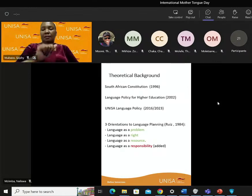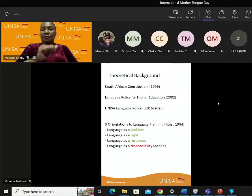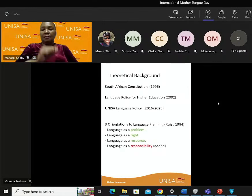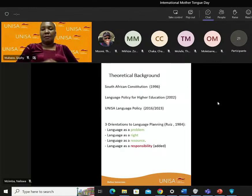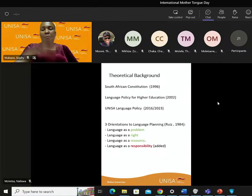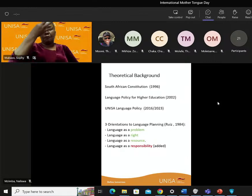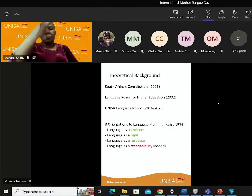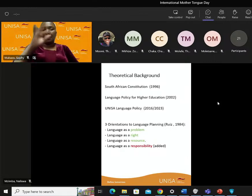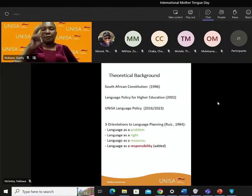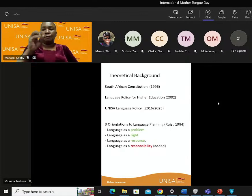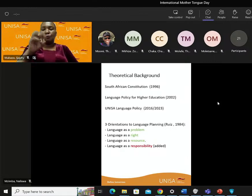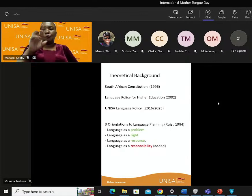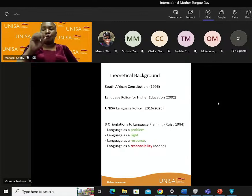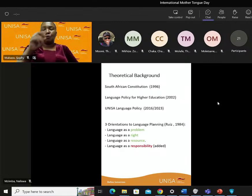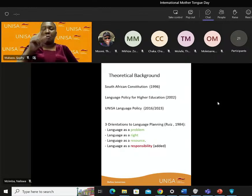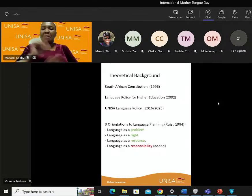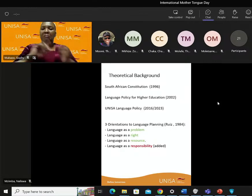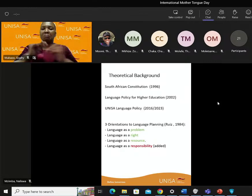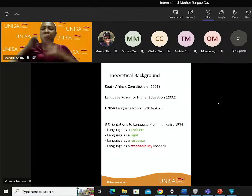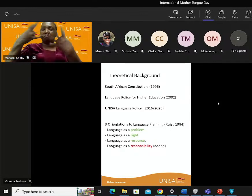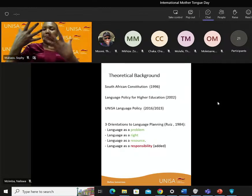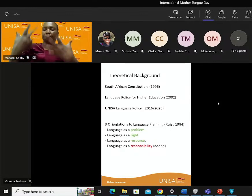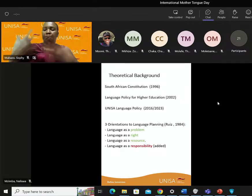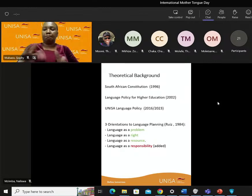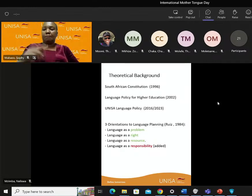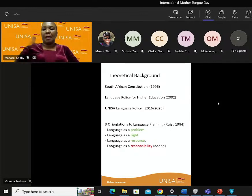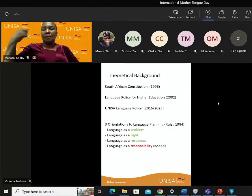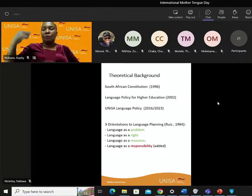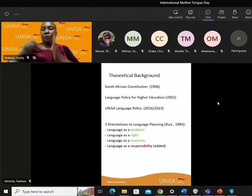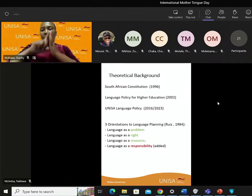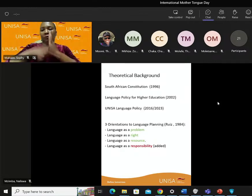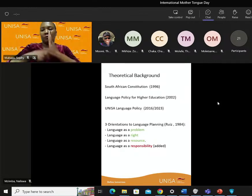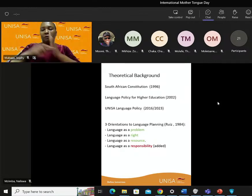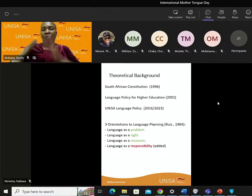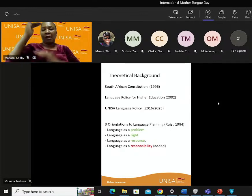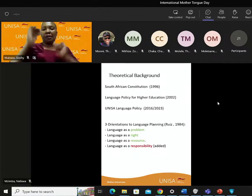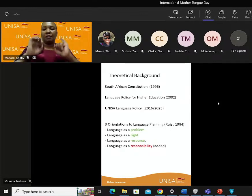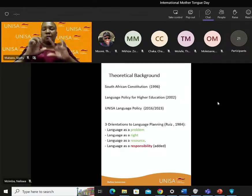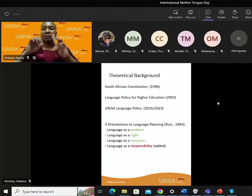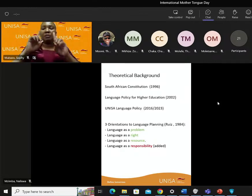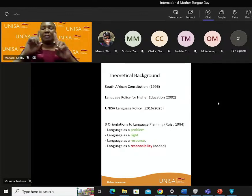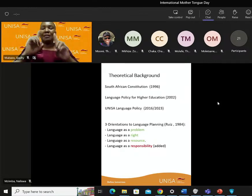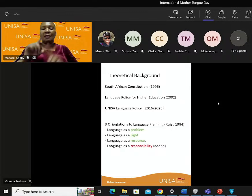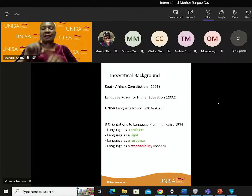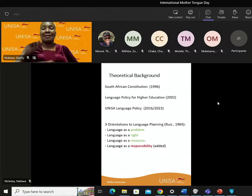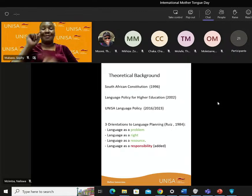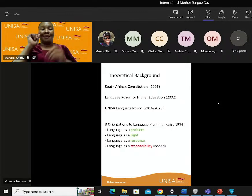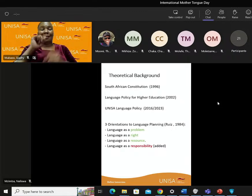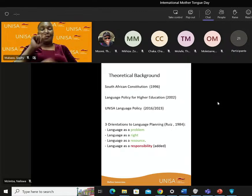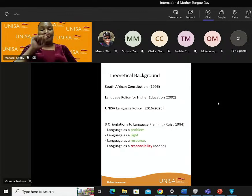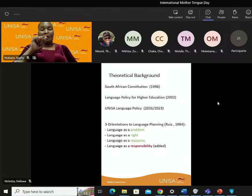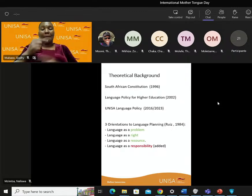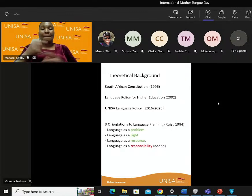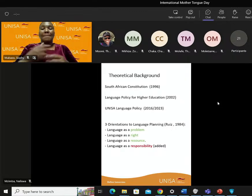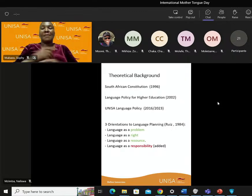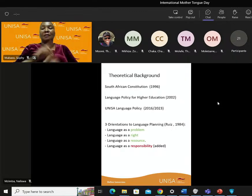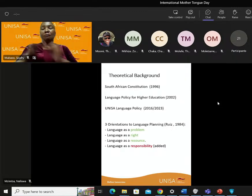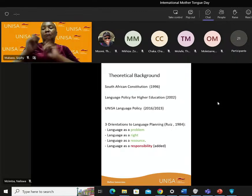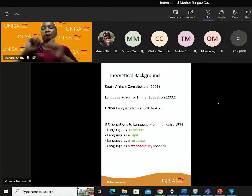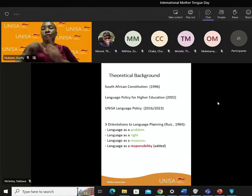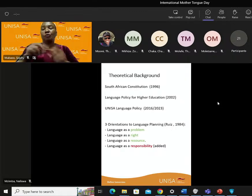has spoken about the language policy for higher education. She's spoken about the UNISA language